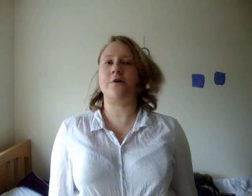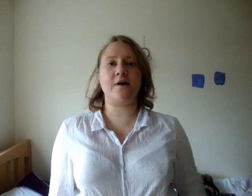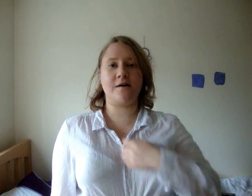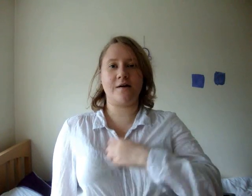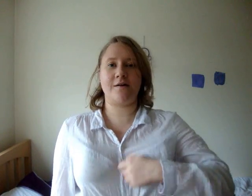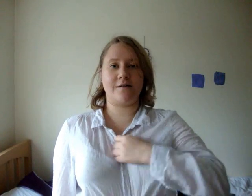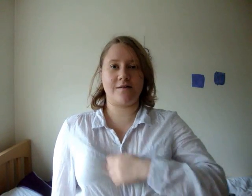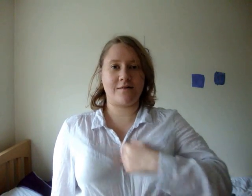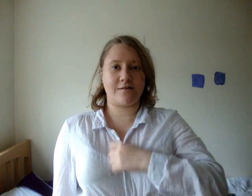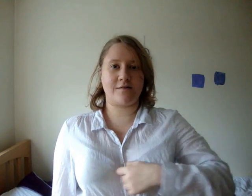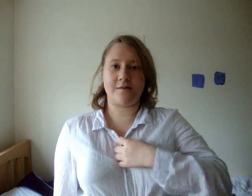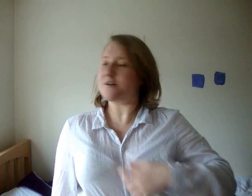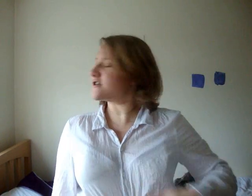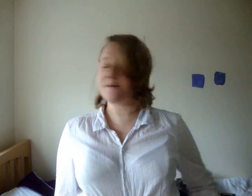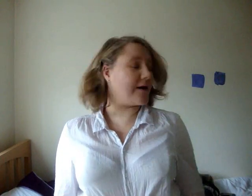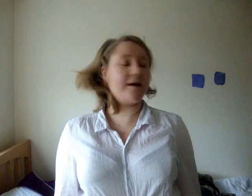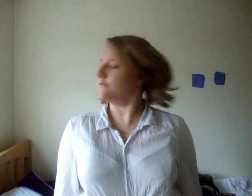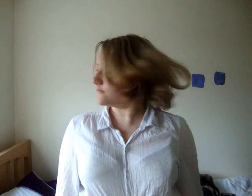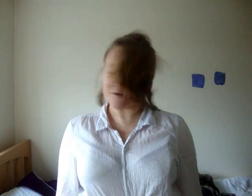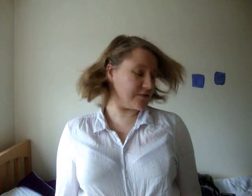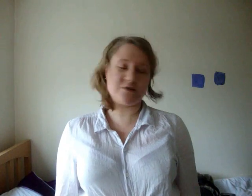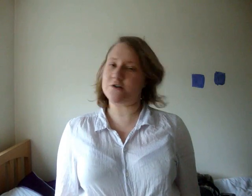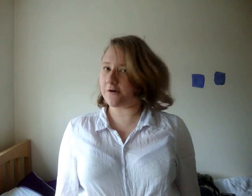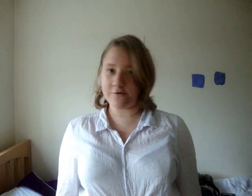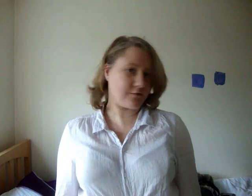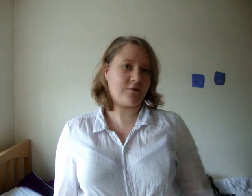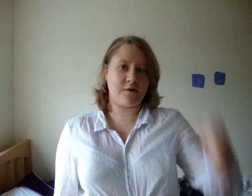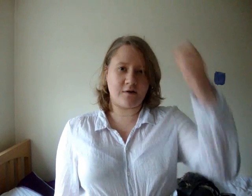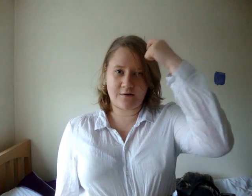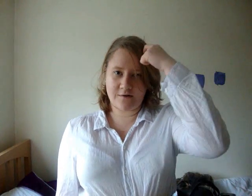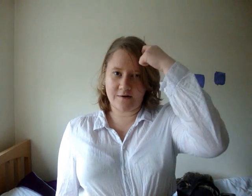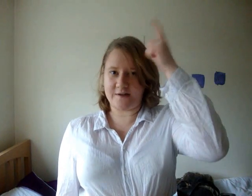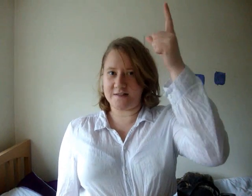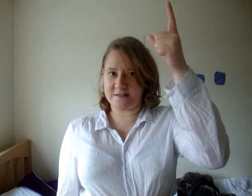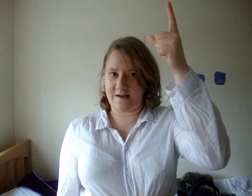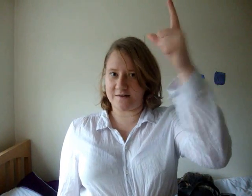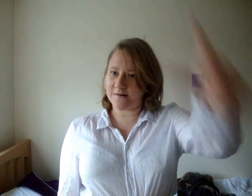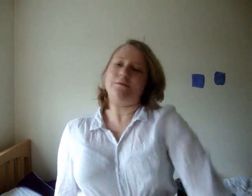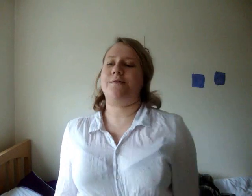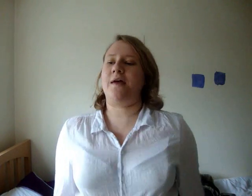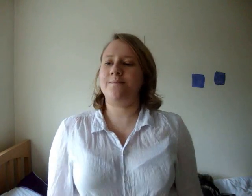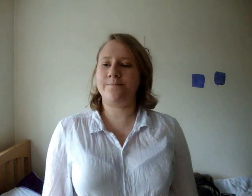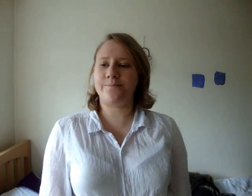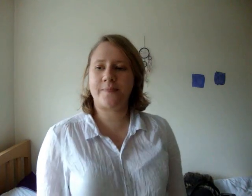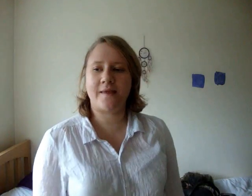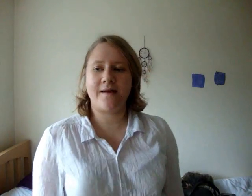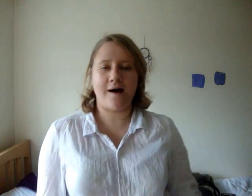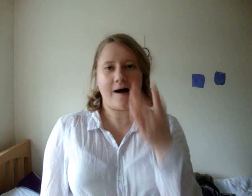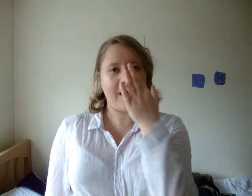sorry. Shake the head, which means no. Understand. Okay? How